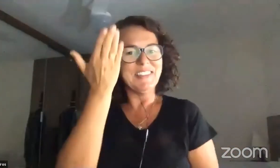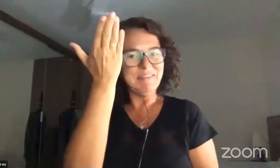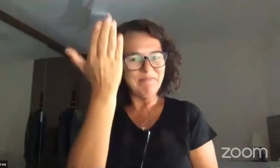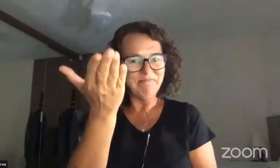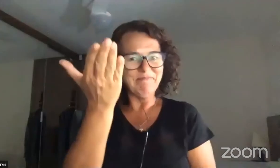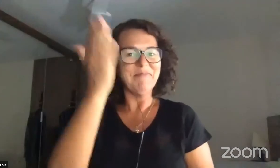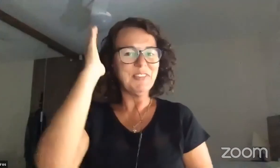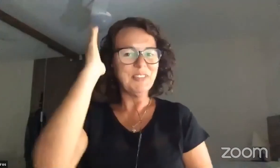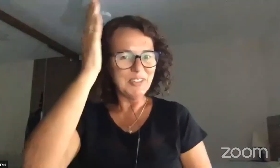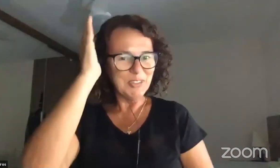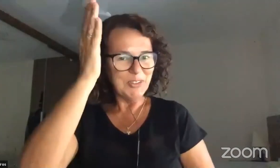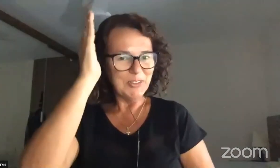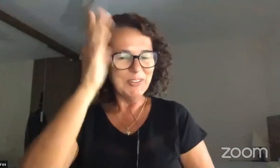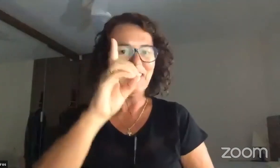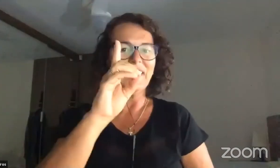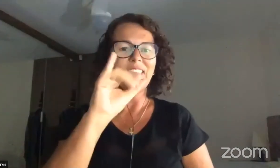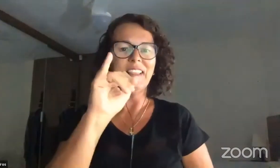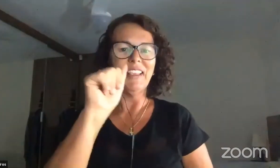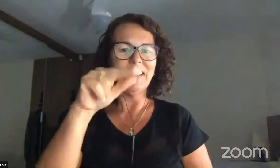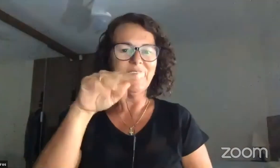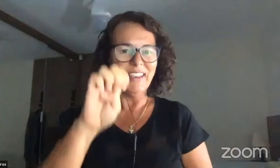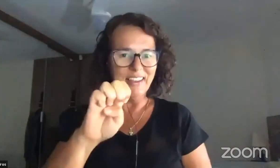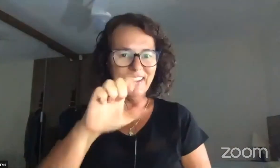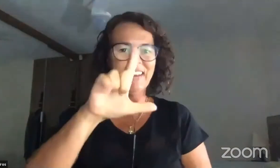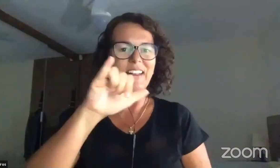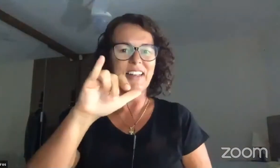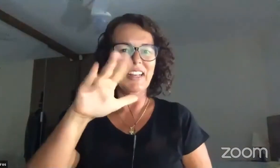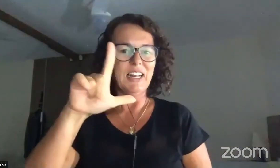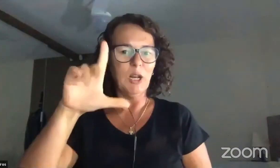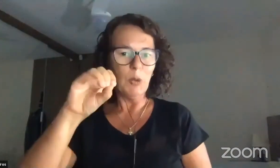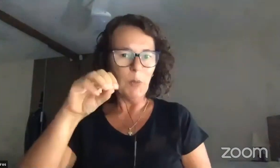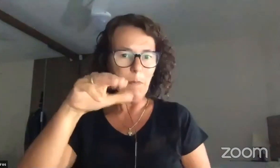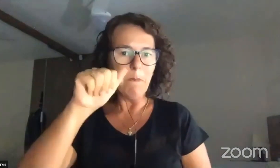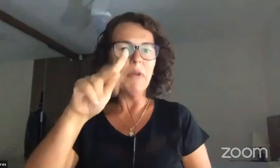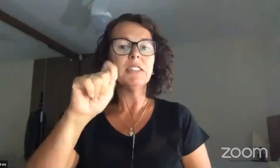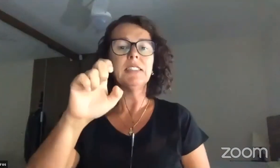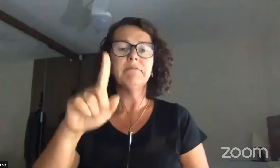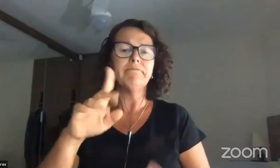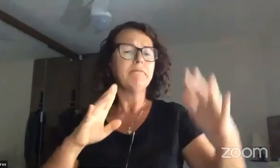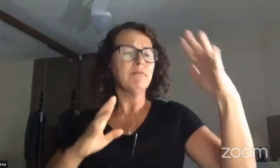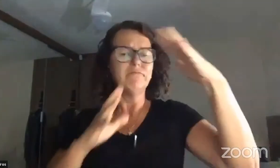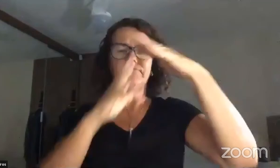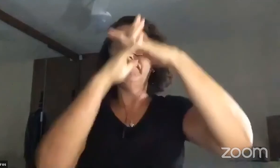It is my honor to introduce Diane Lillo-Martin.